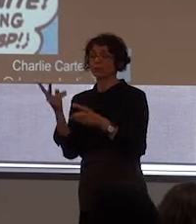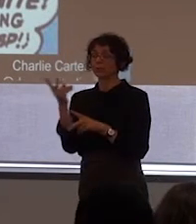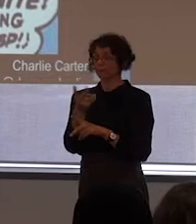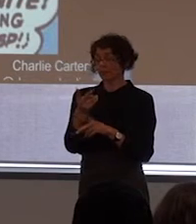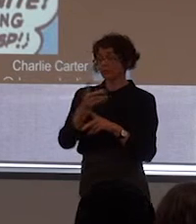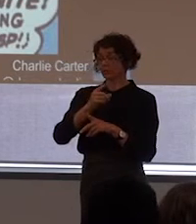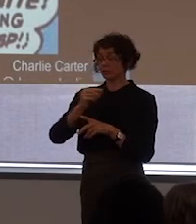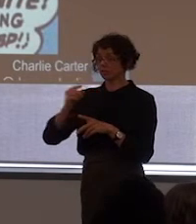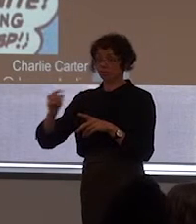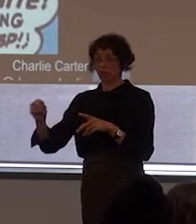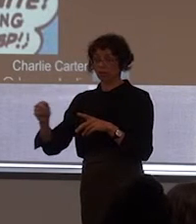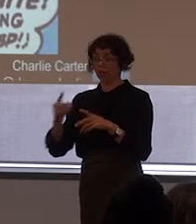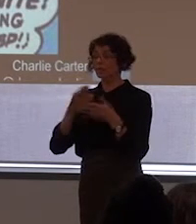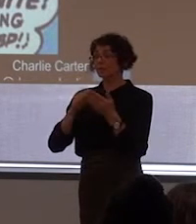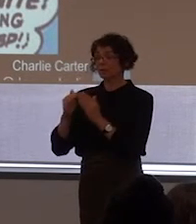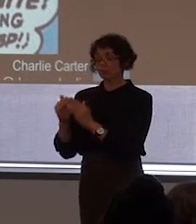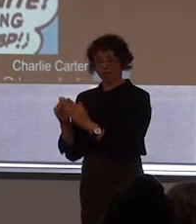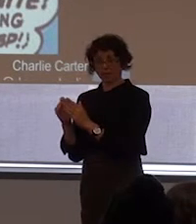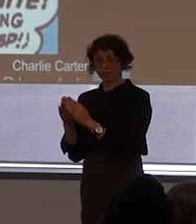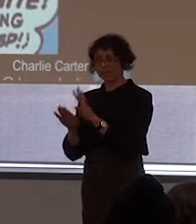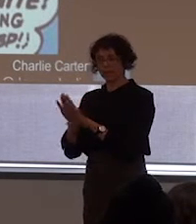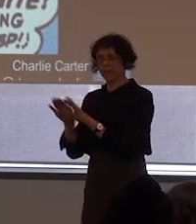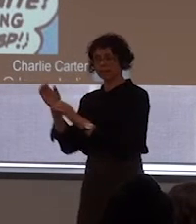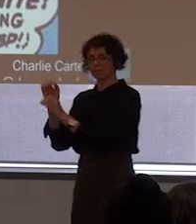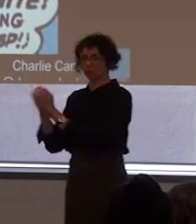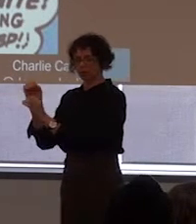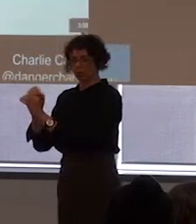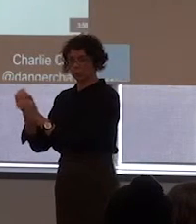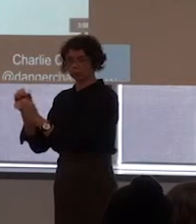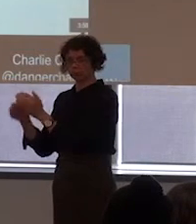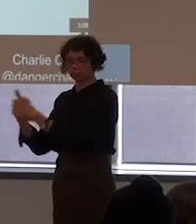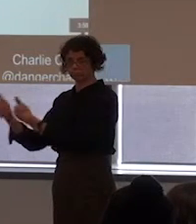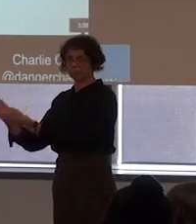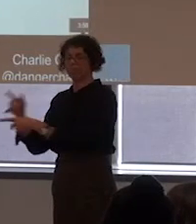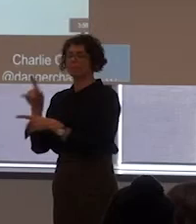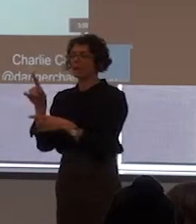community in the way that Google operates it. But there are problems for some people.